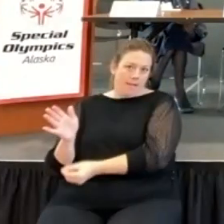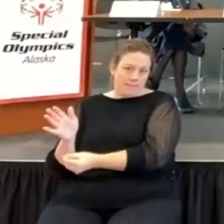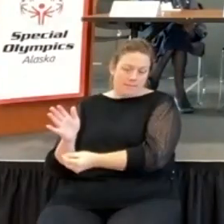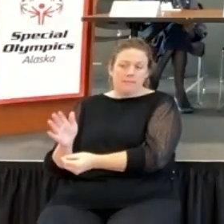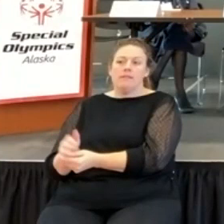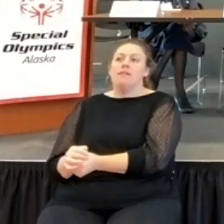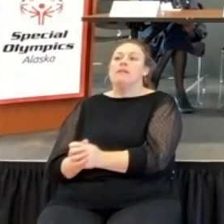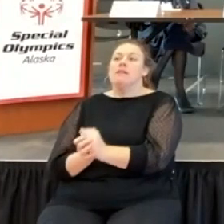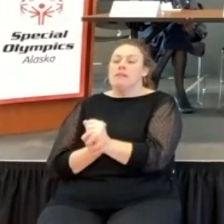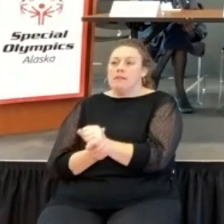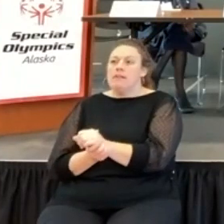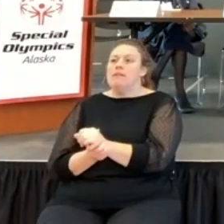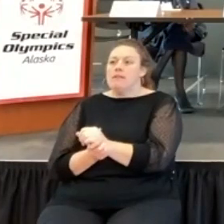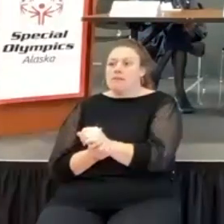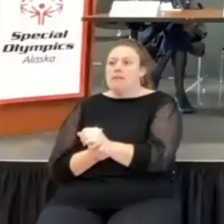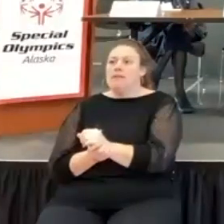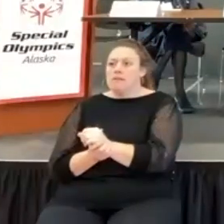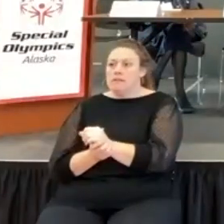a